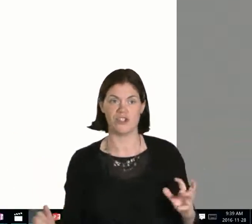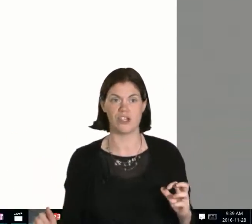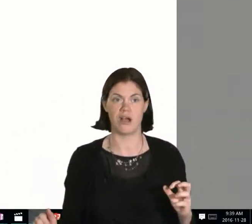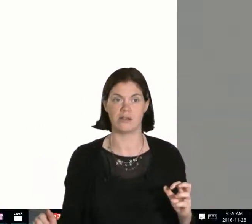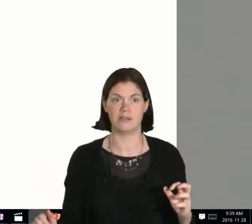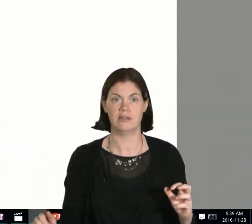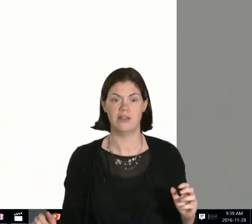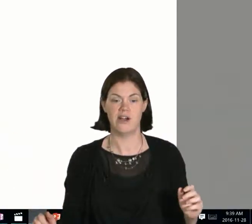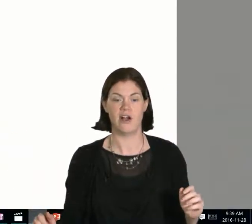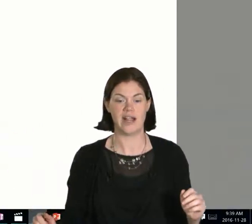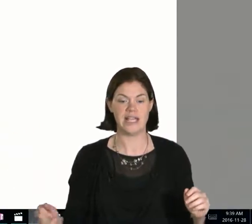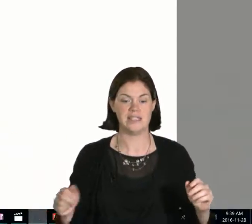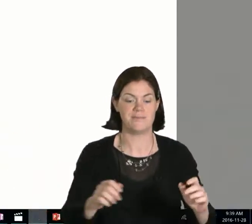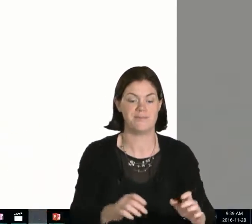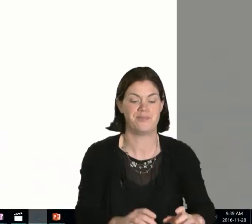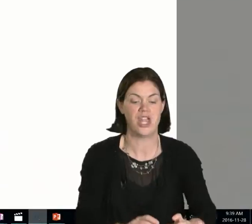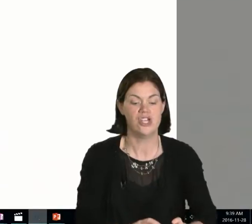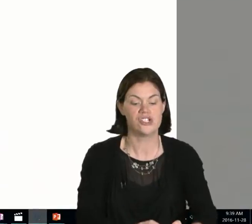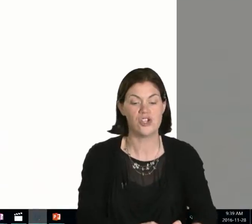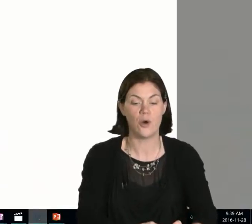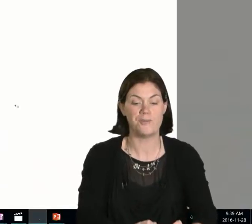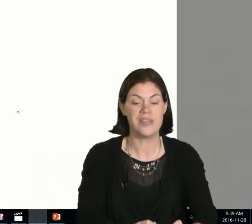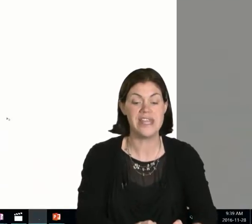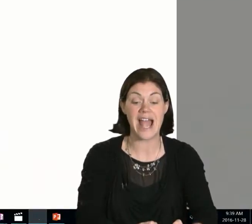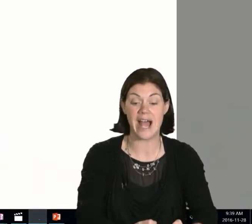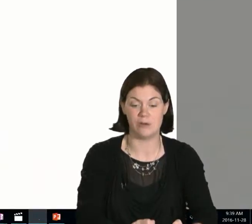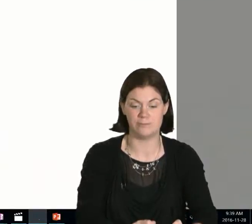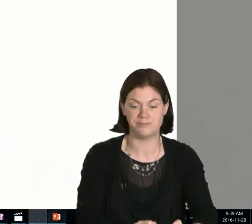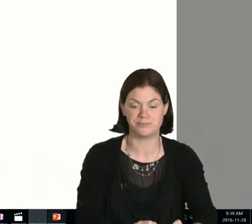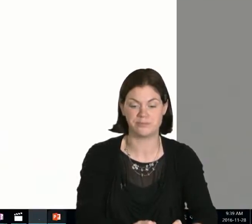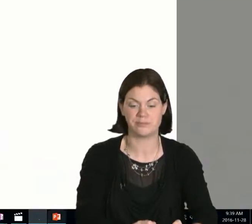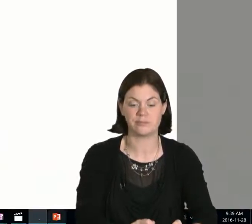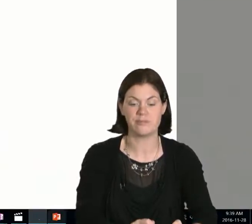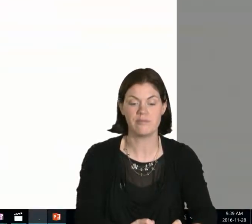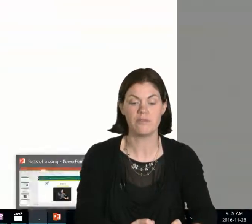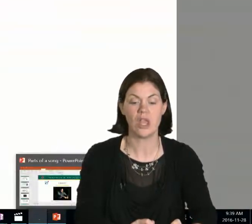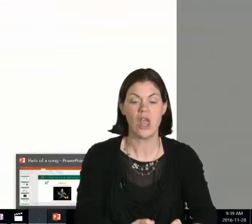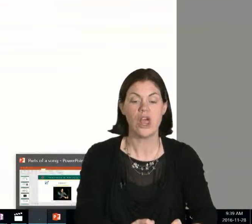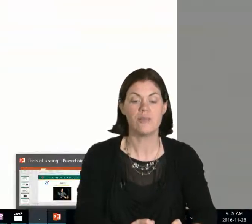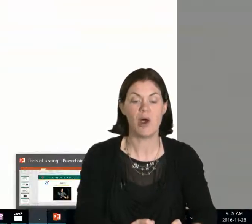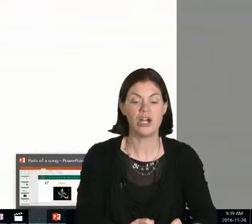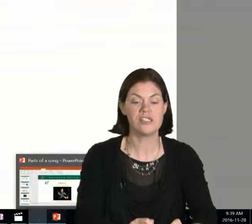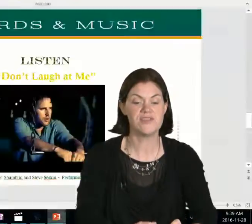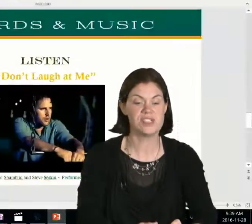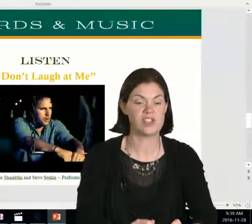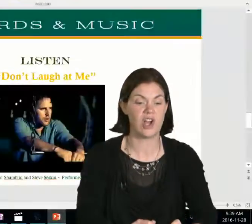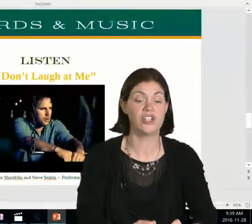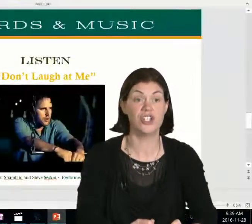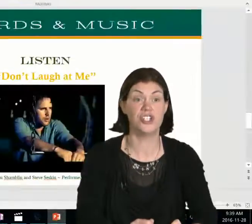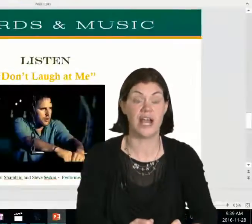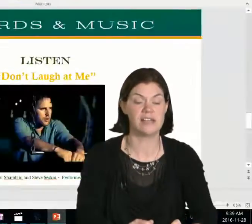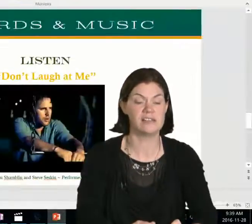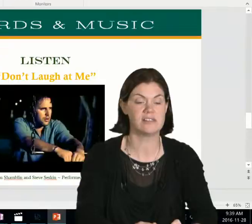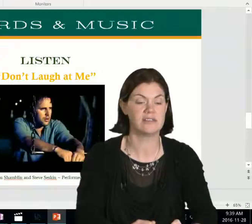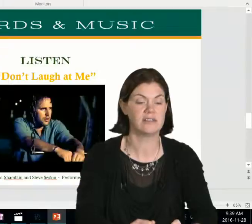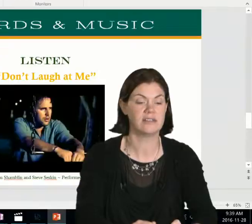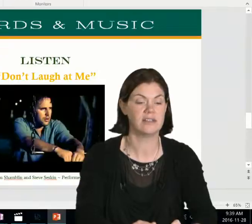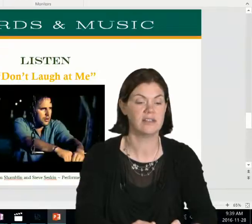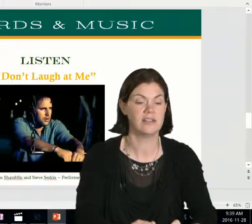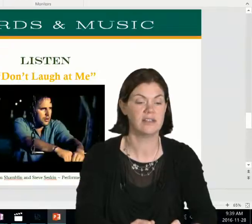throughout your song, all right? So now, the parts of a song, good, you